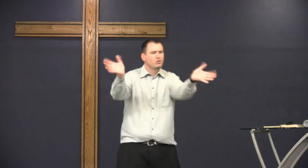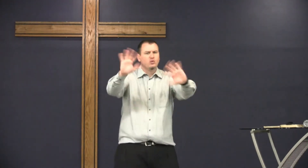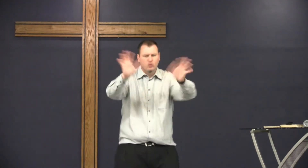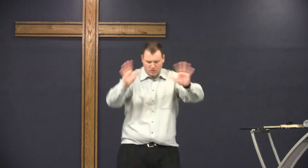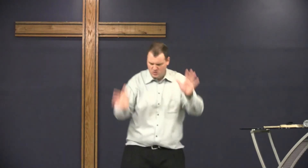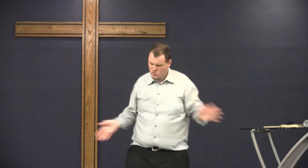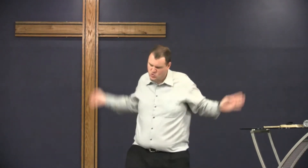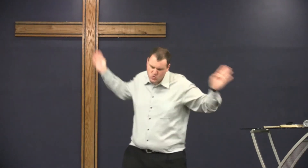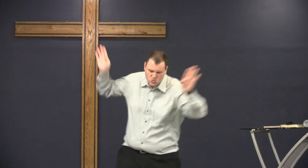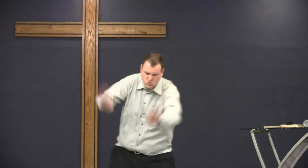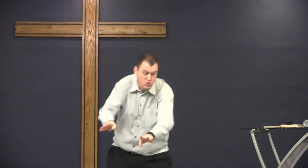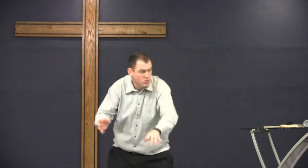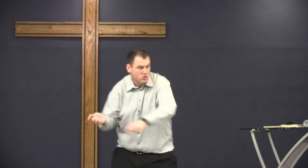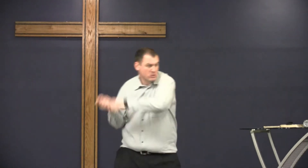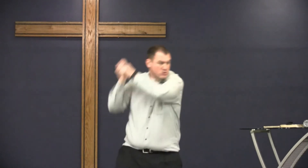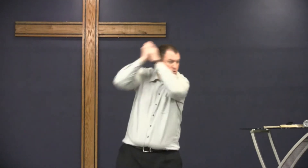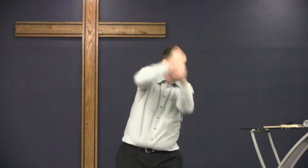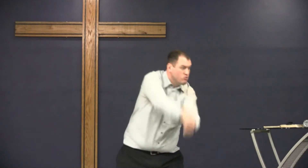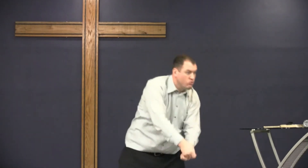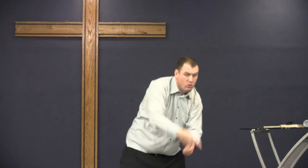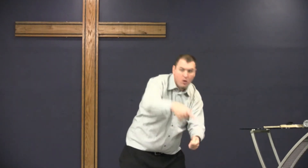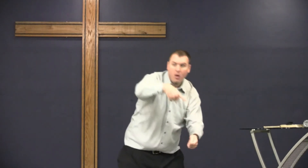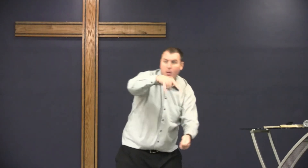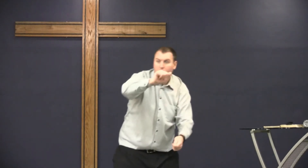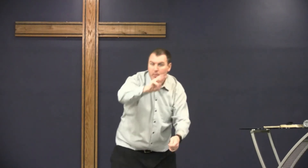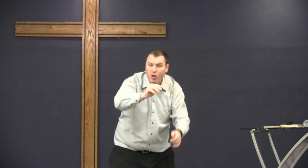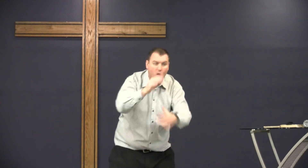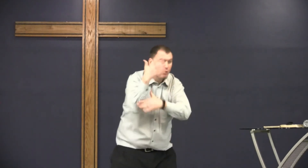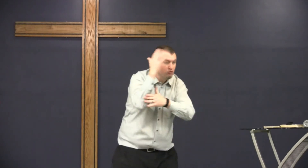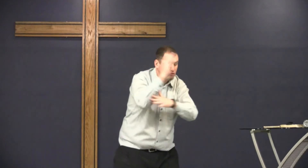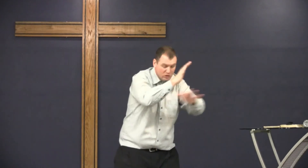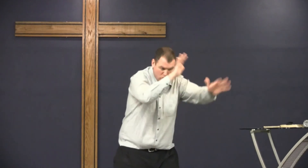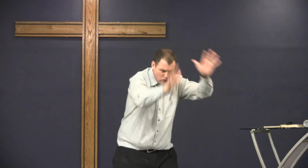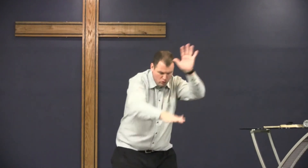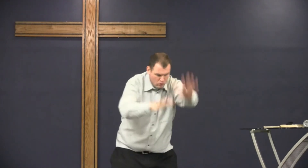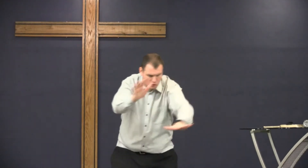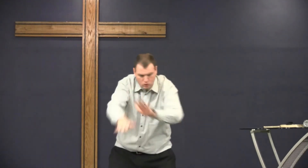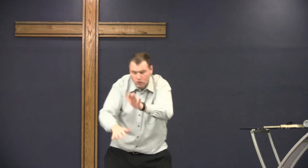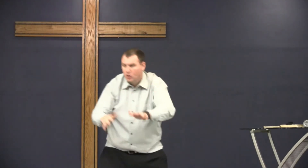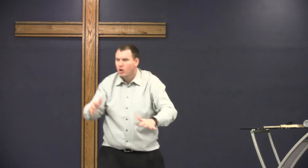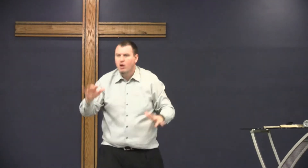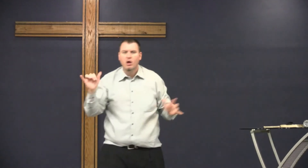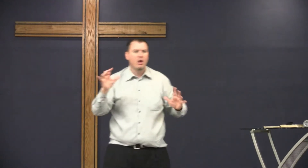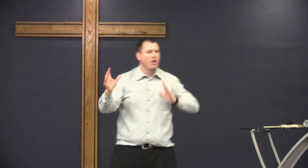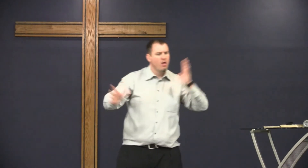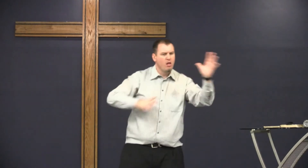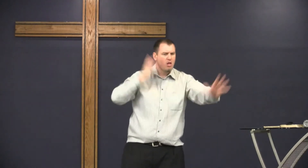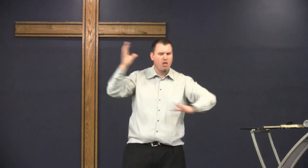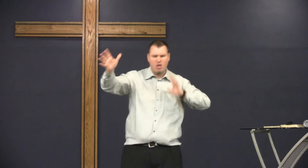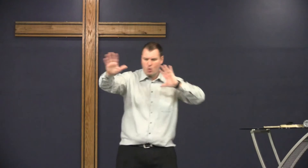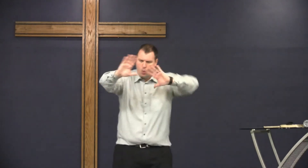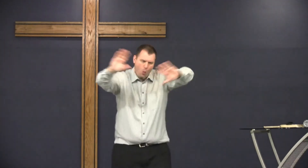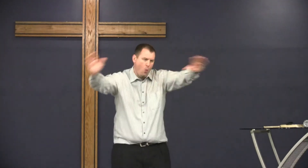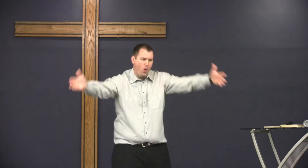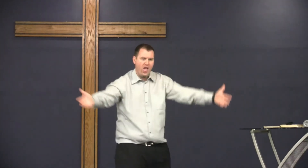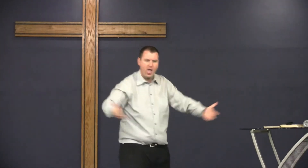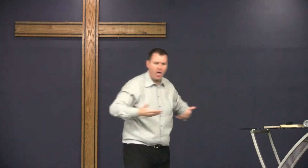Jesus' clothing, so they were putting all these palm trees and clothing on the ground to